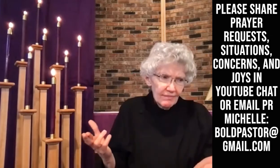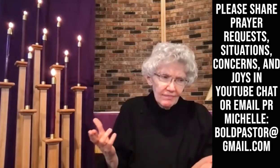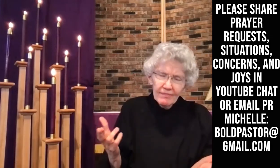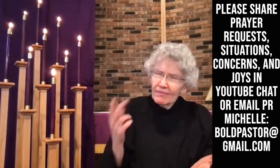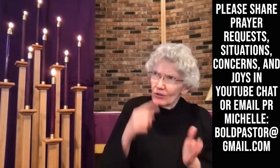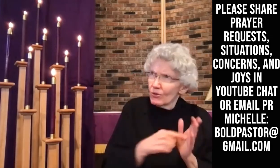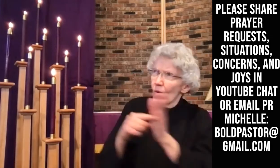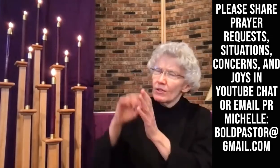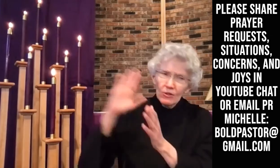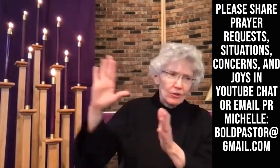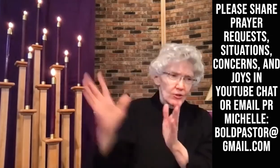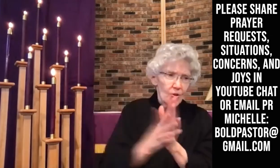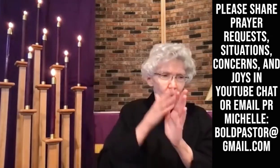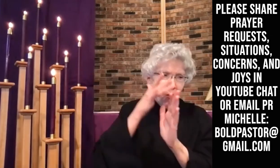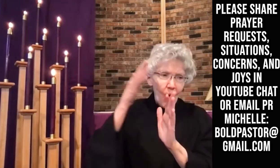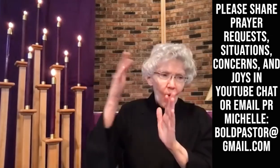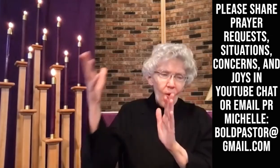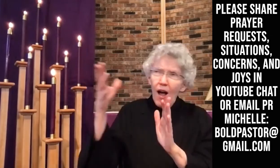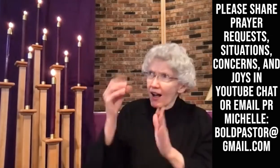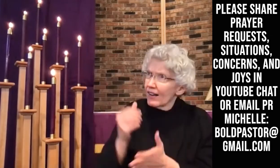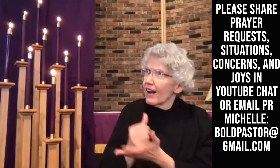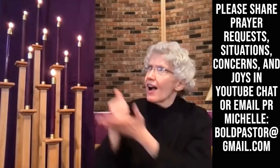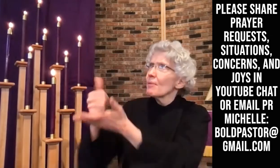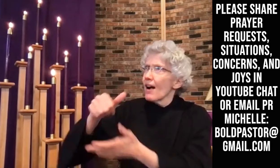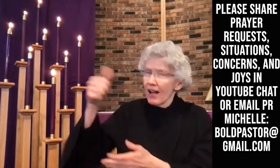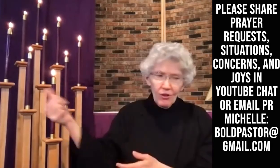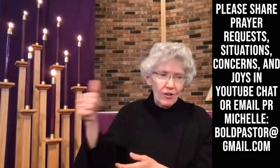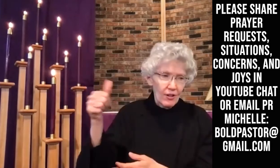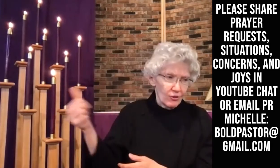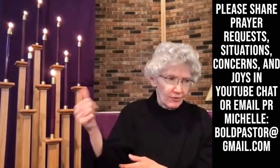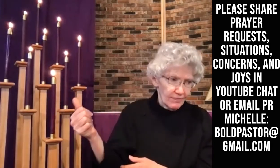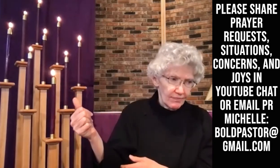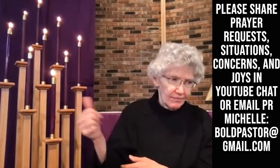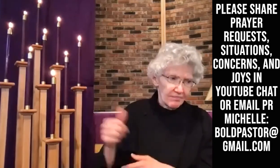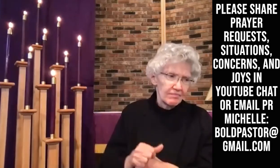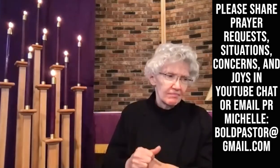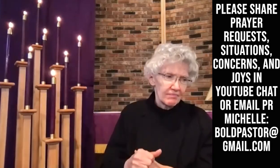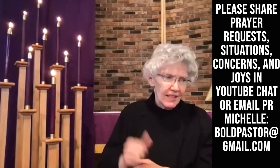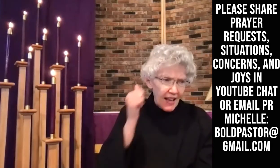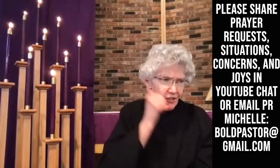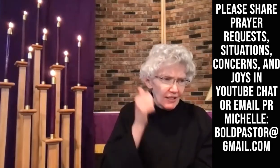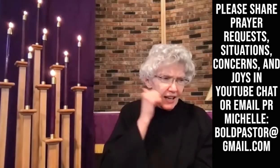you. Help us share our resources to glorify you and to help others.